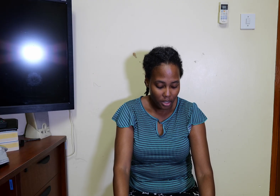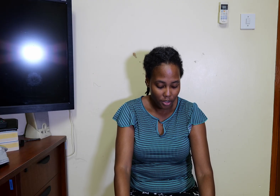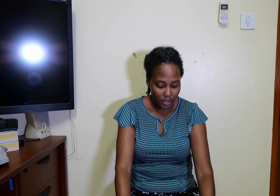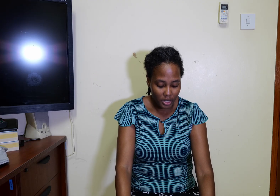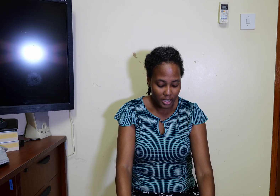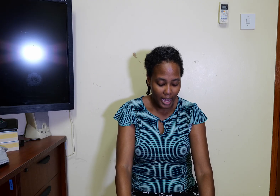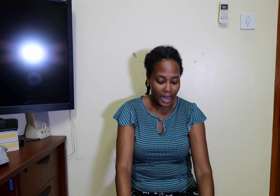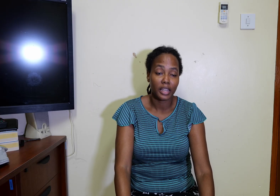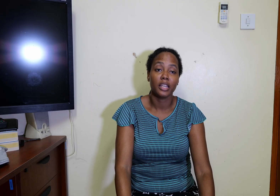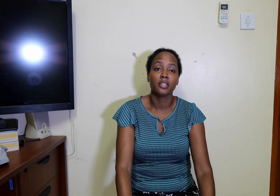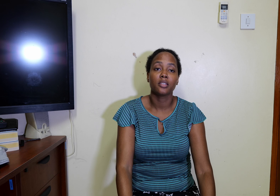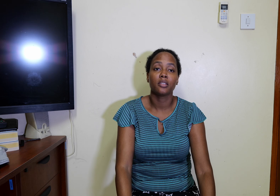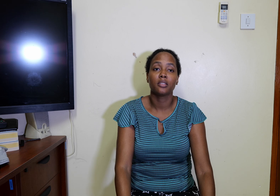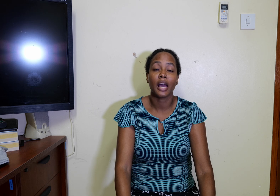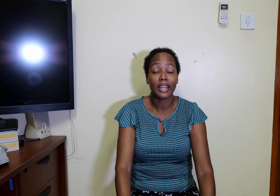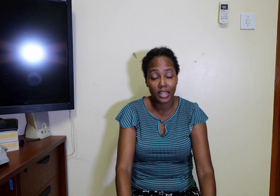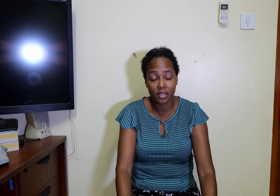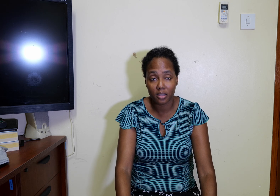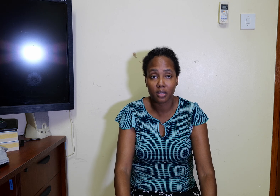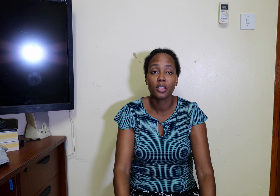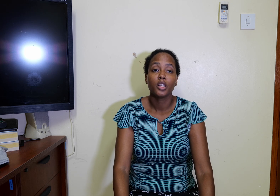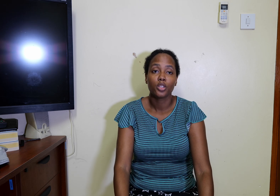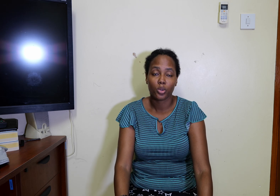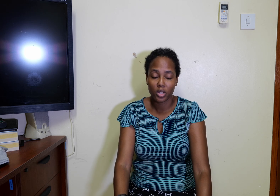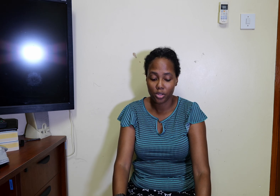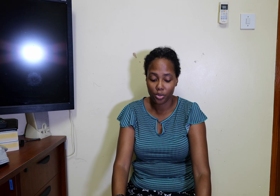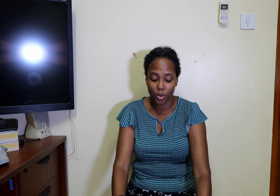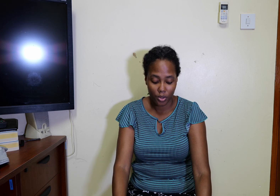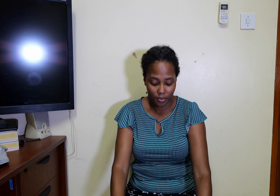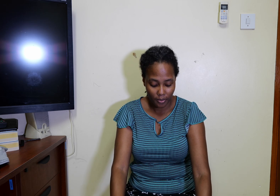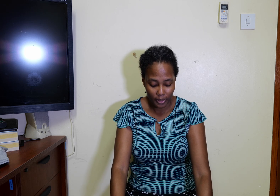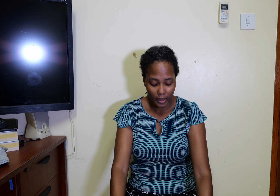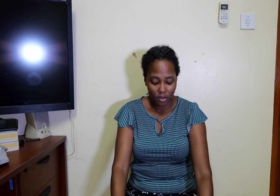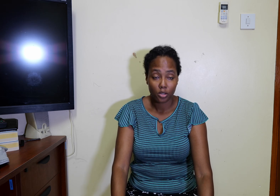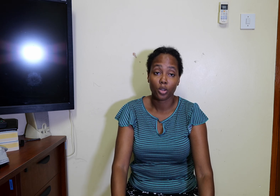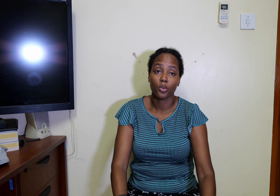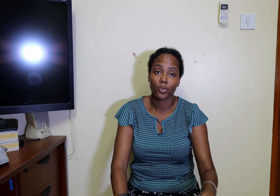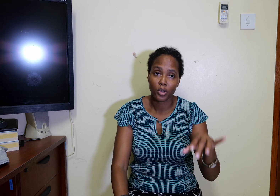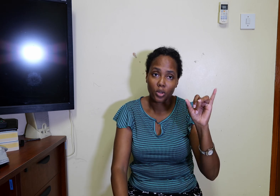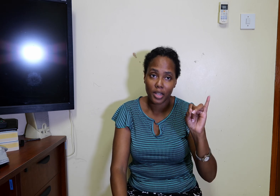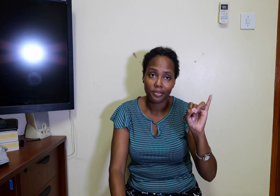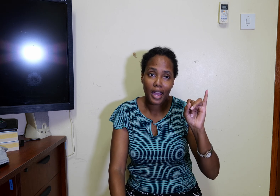this verse is I hasten to his throne. So we're going to know the sign for